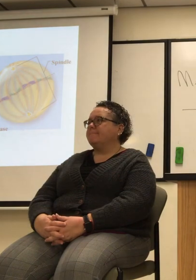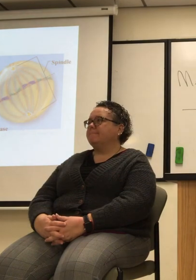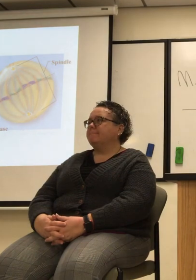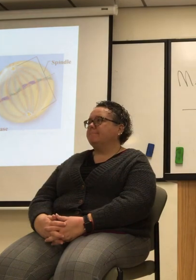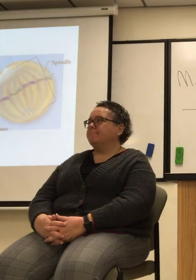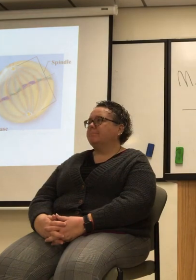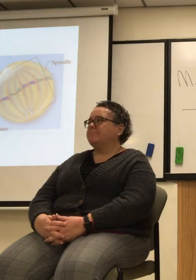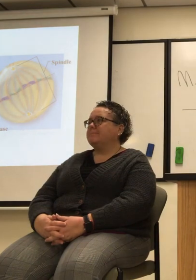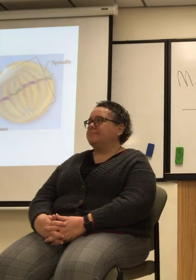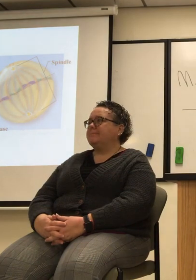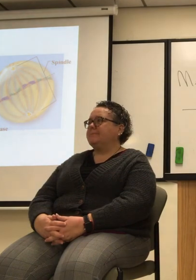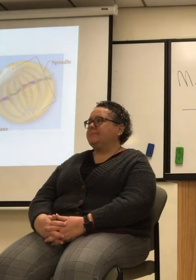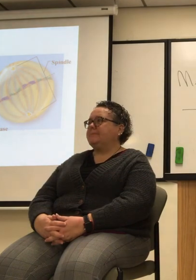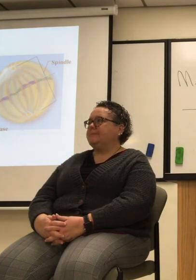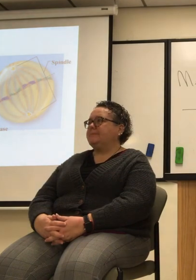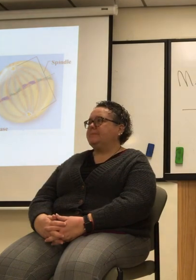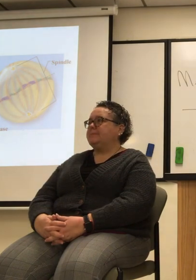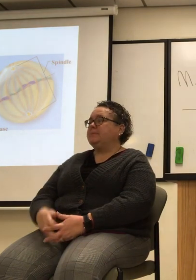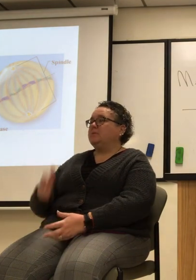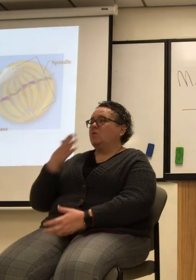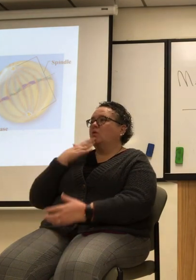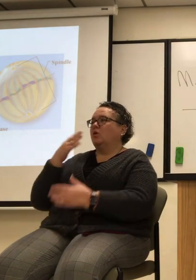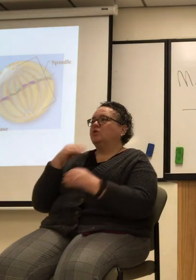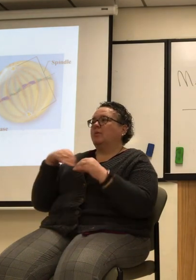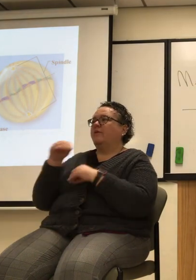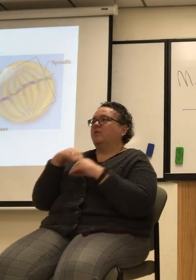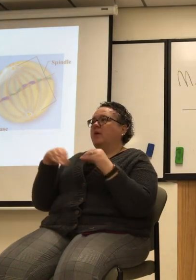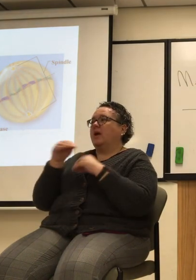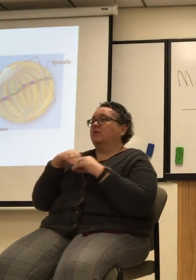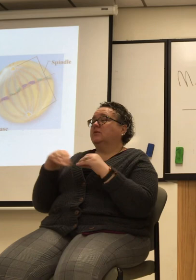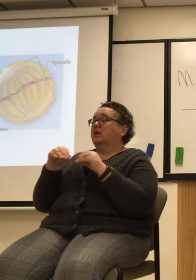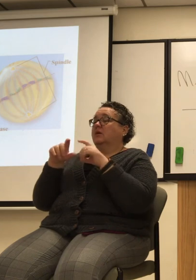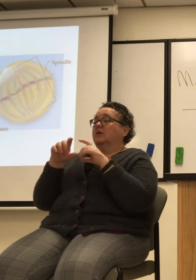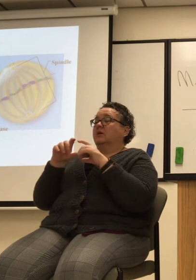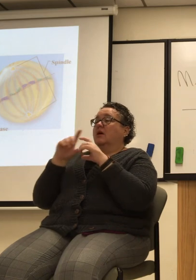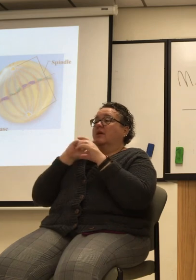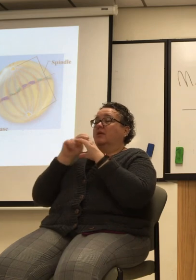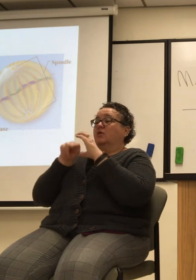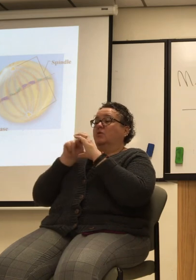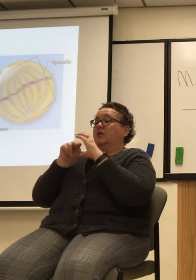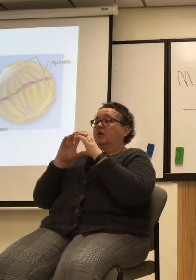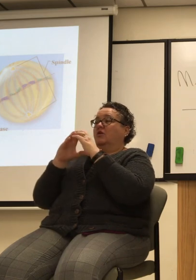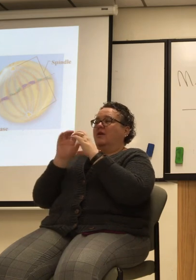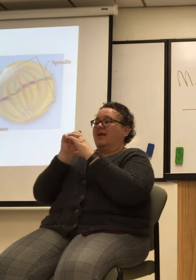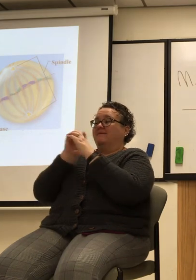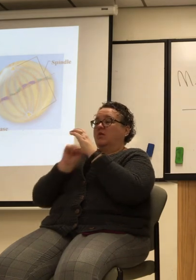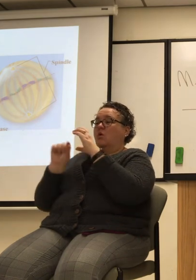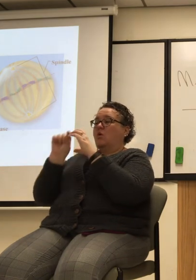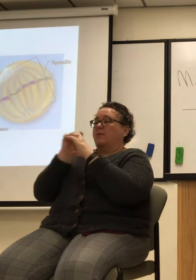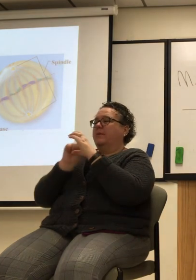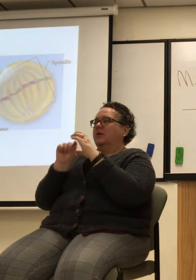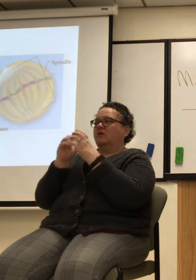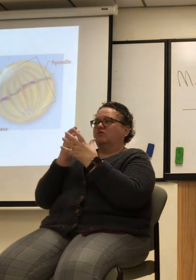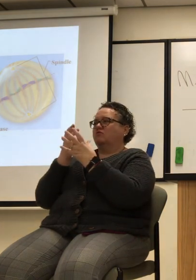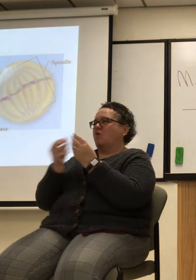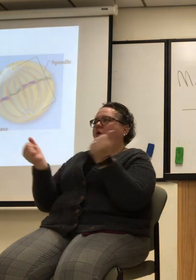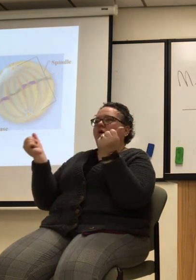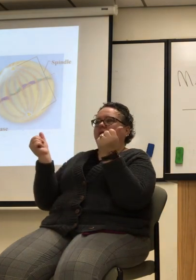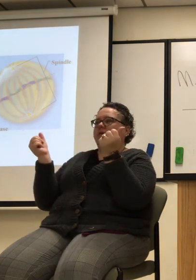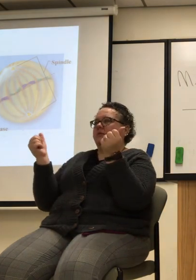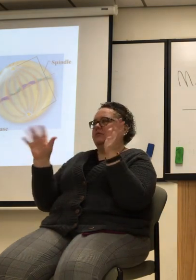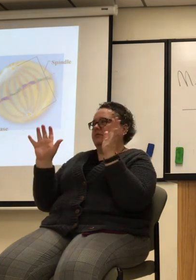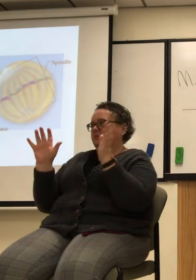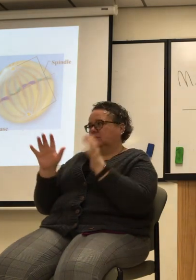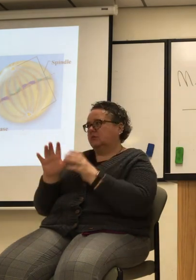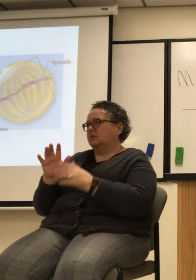So they're good to move around, and the nuclear envelope is completely gone at this point.